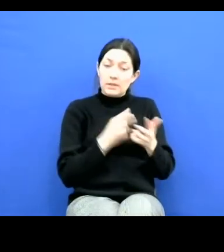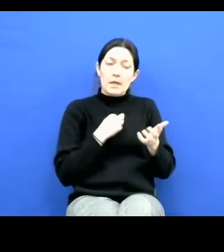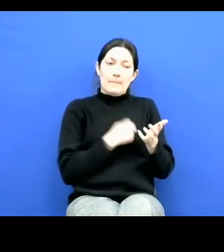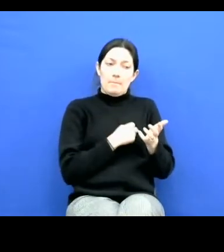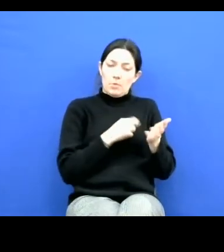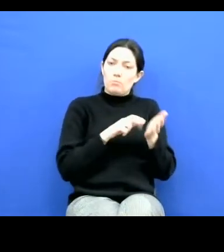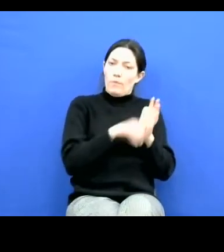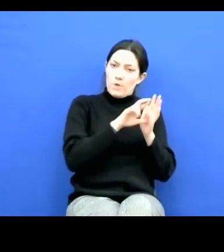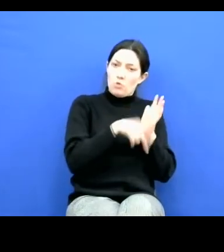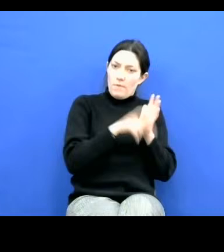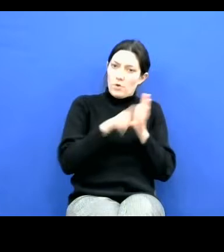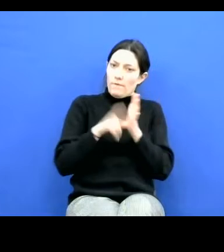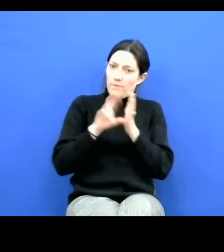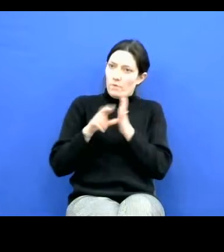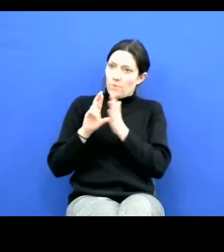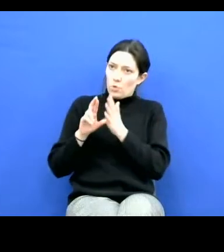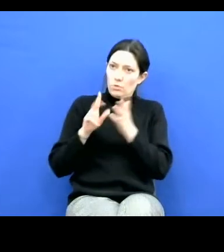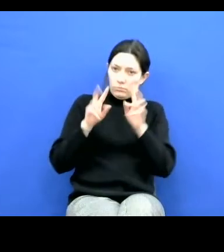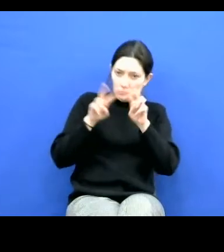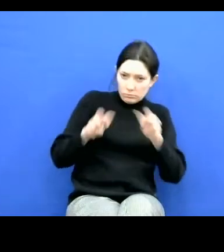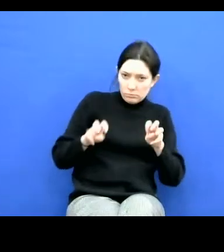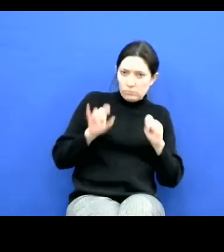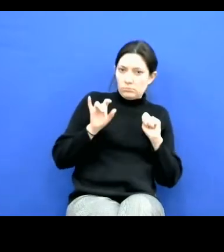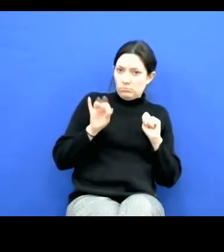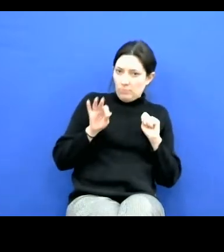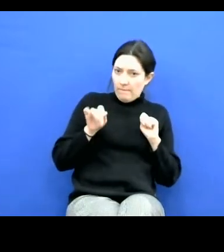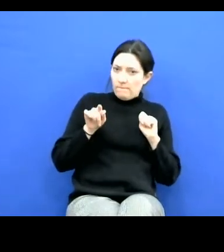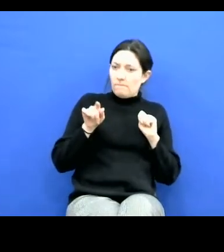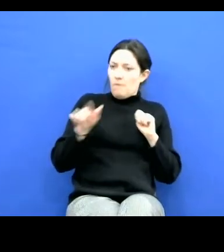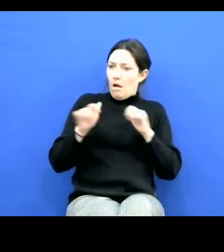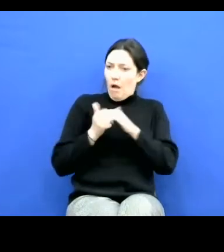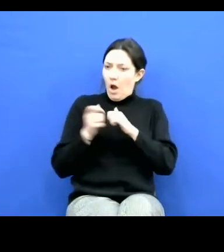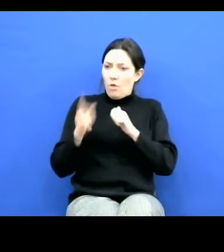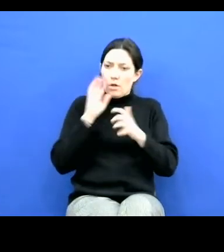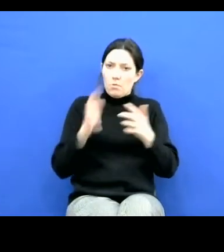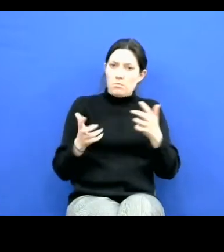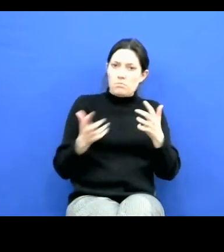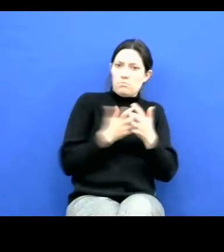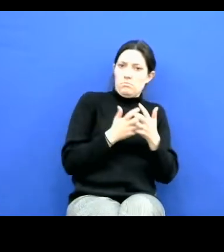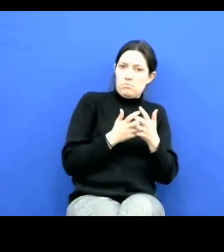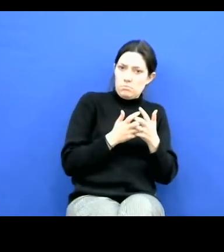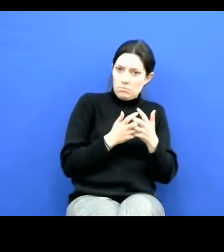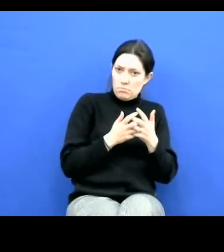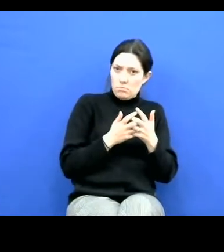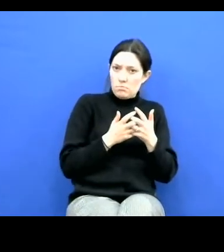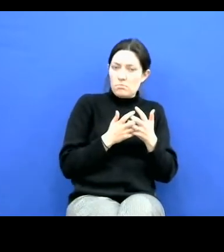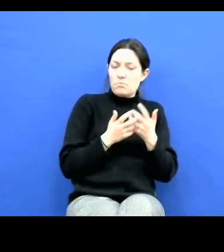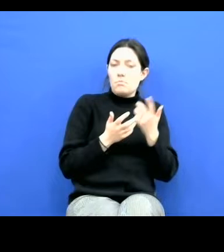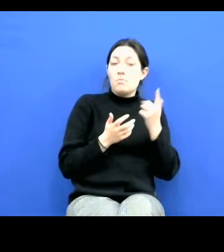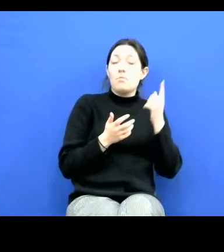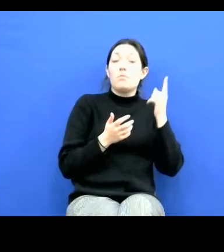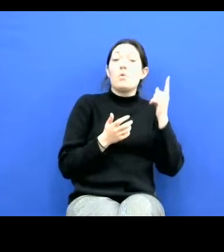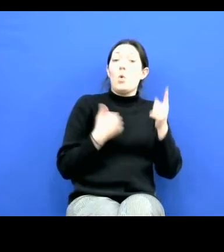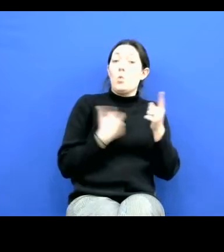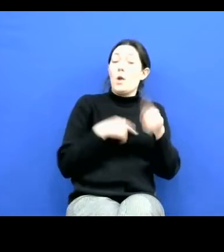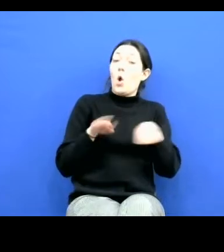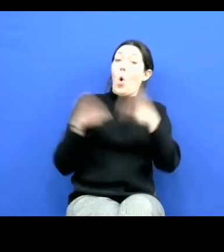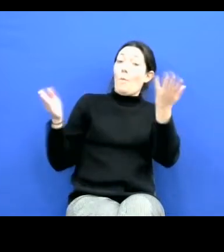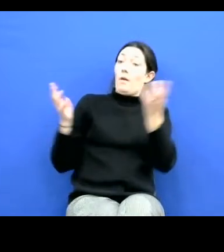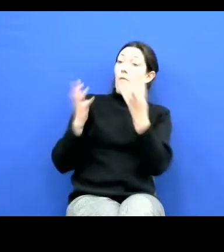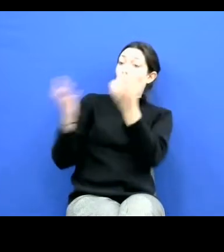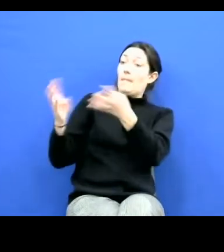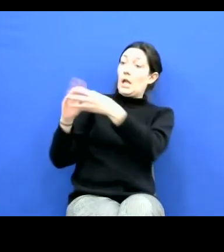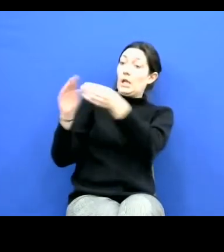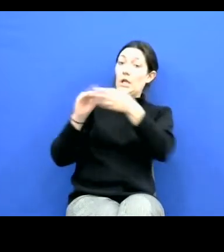review process. We hold the public hearings. Our town personnel look for